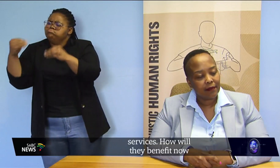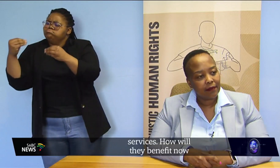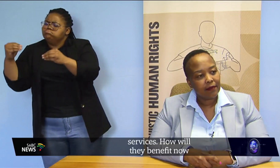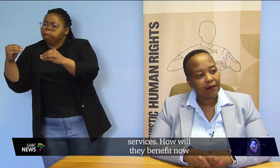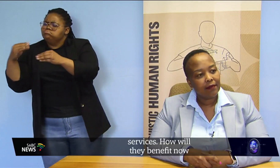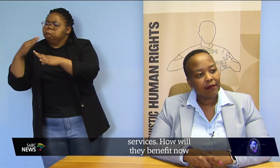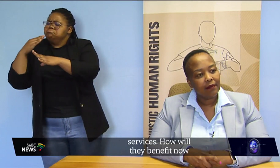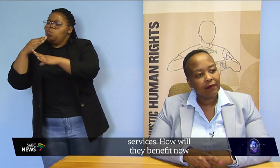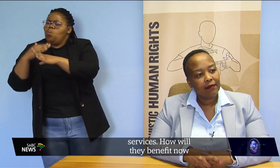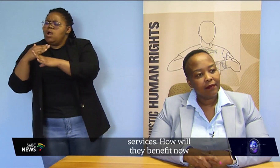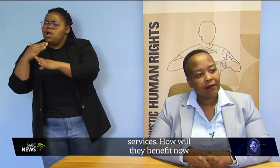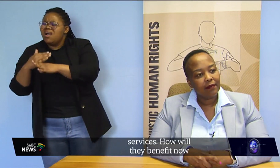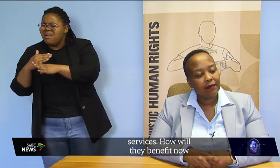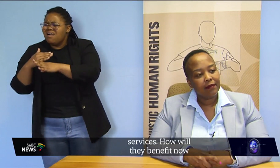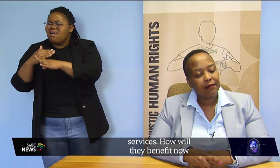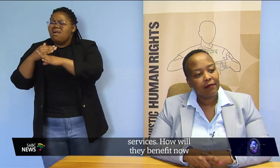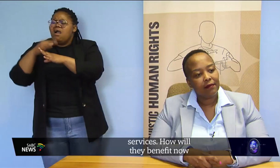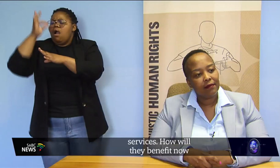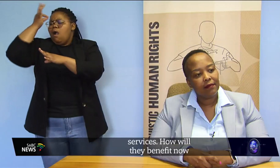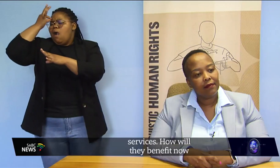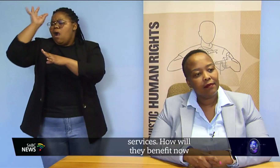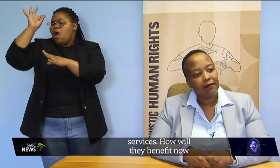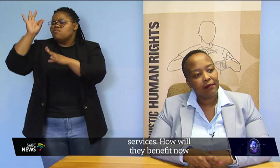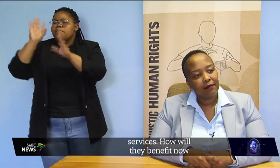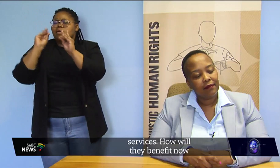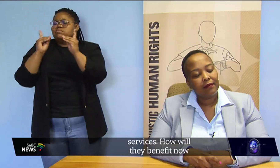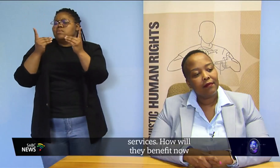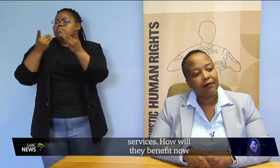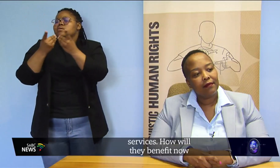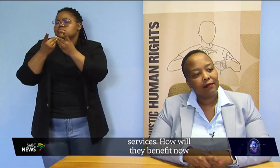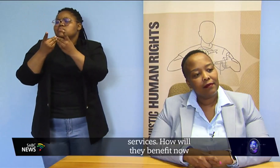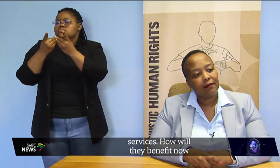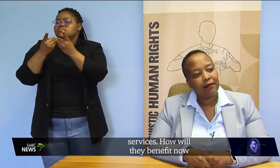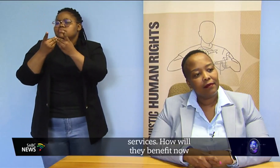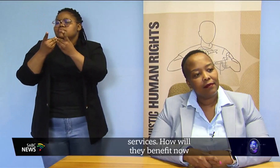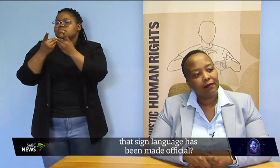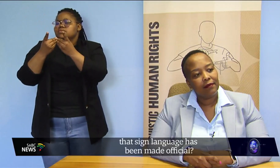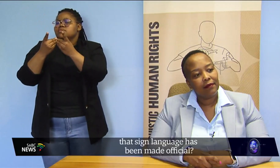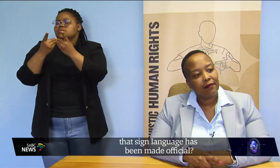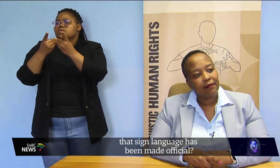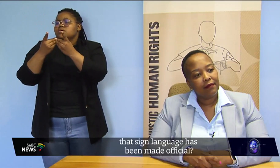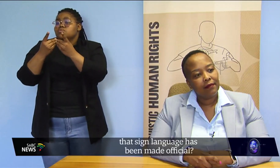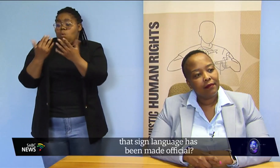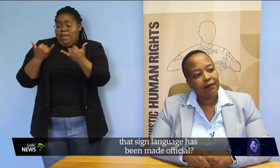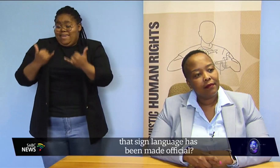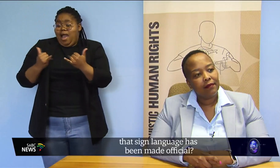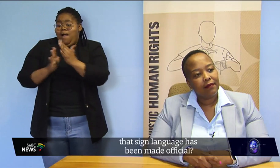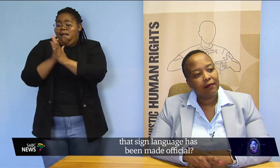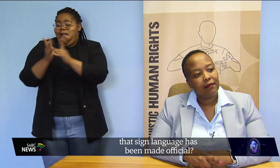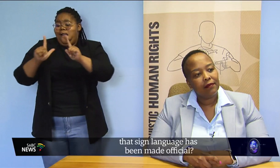ya ditshebeletsong tsa setjhaba kapa tsa mmuso. E tlo ba gola jwang theory sign language